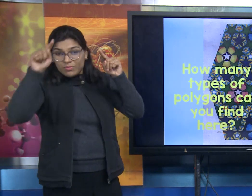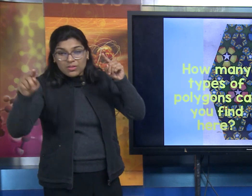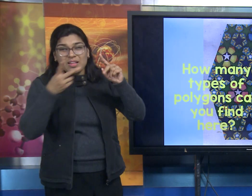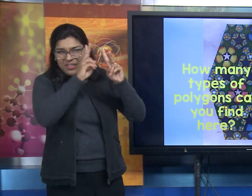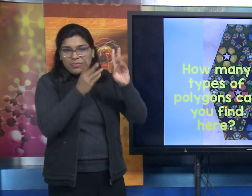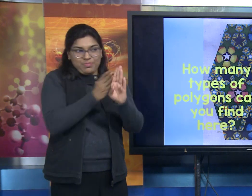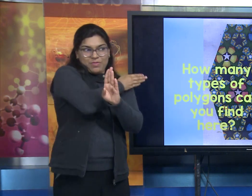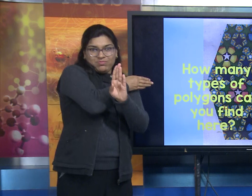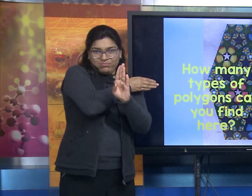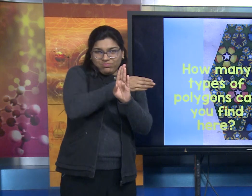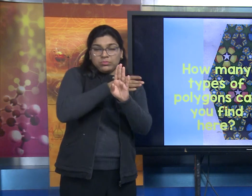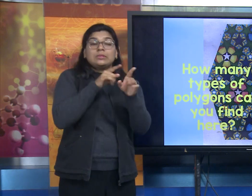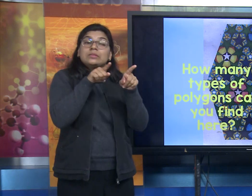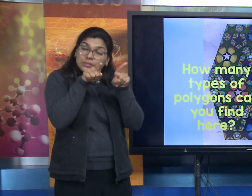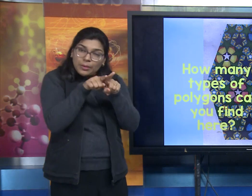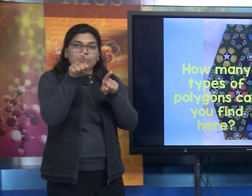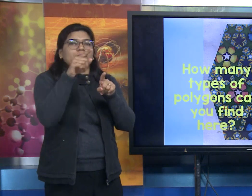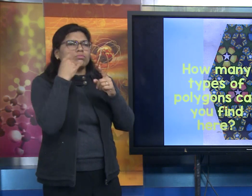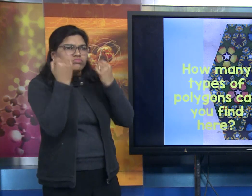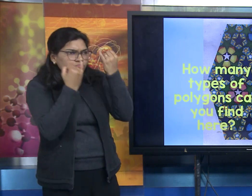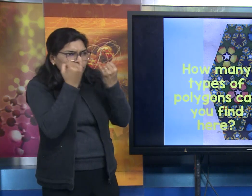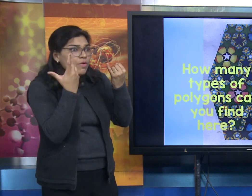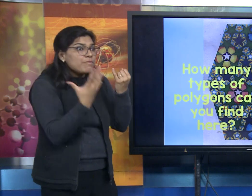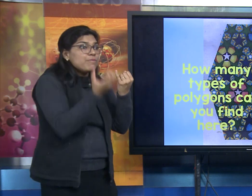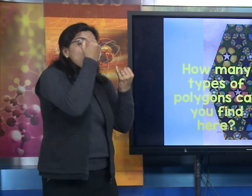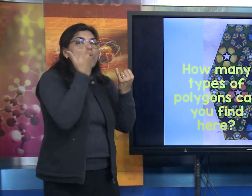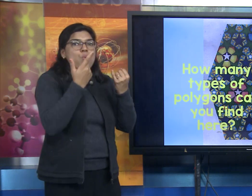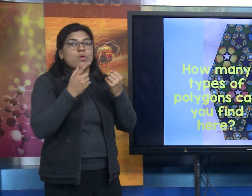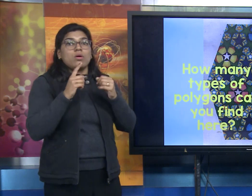triangle, or pentagon, hexagon, whichever we learned earlier.